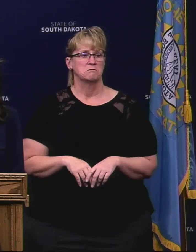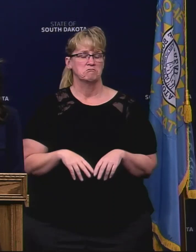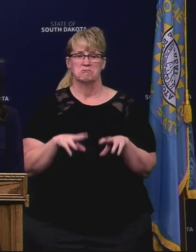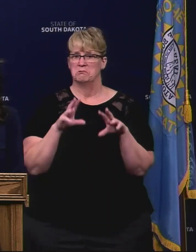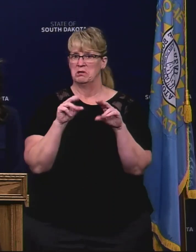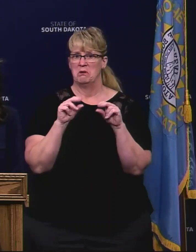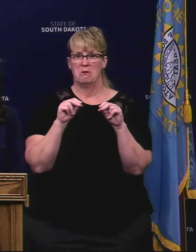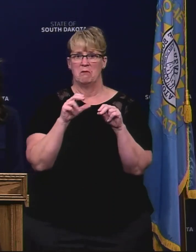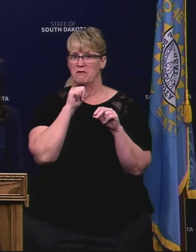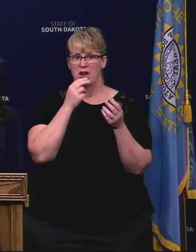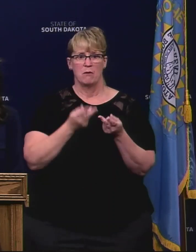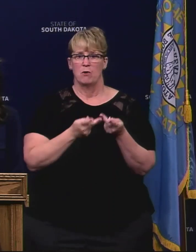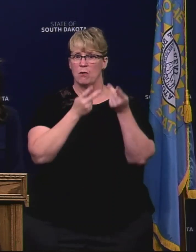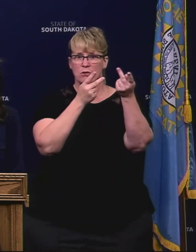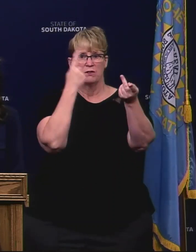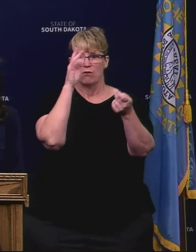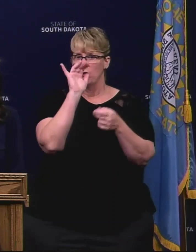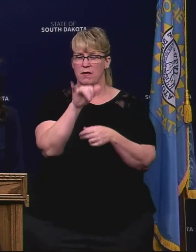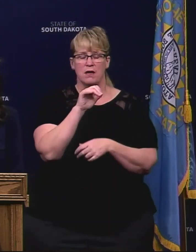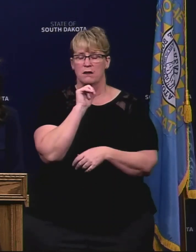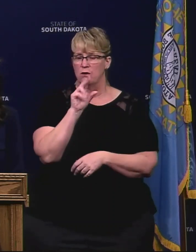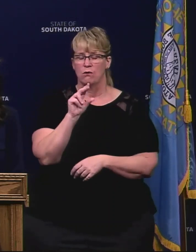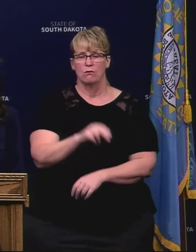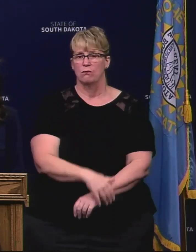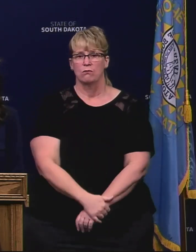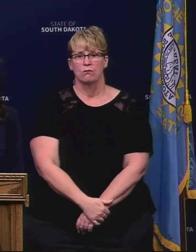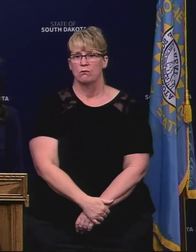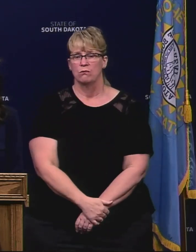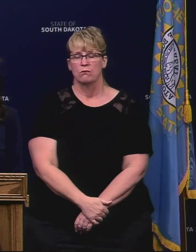not put a proposal forward to do that.